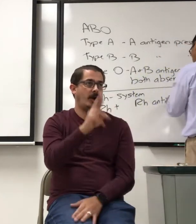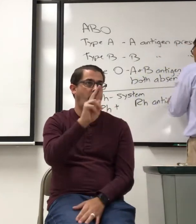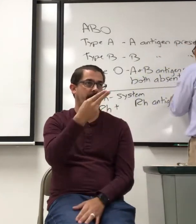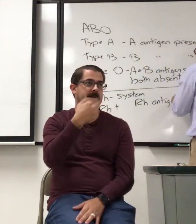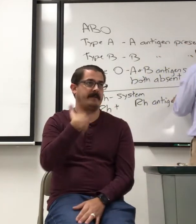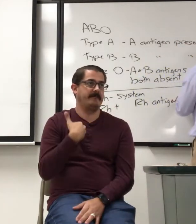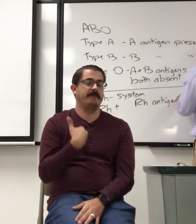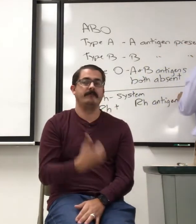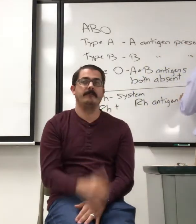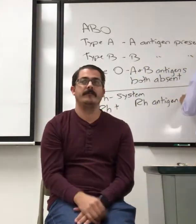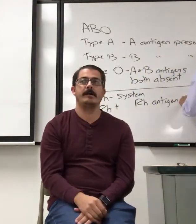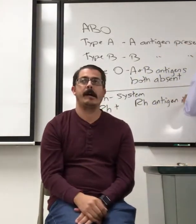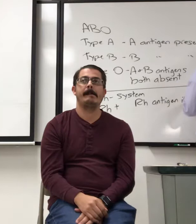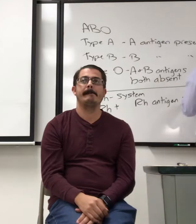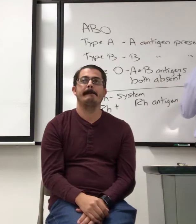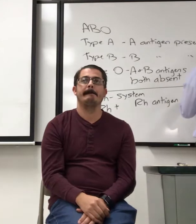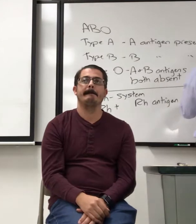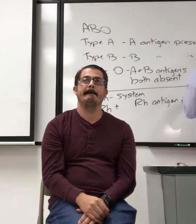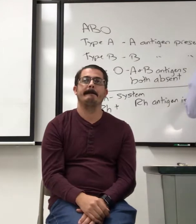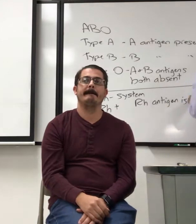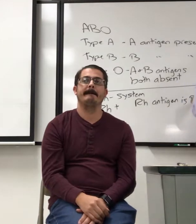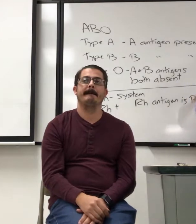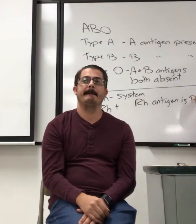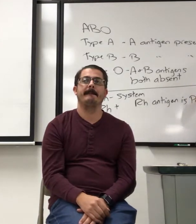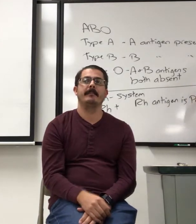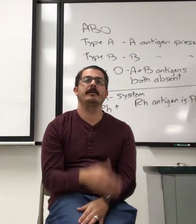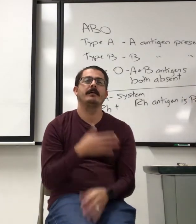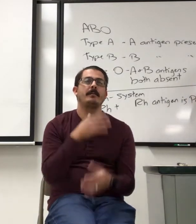antigen is present.